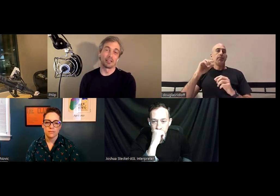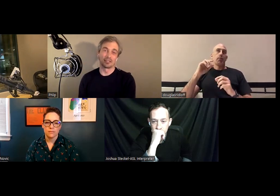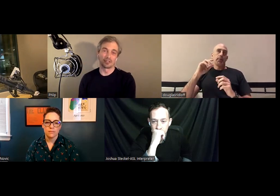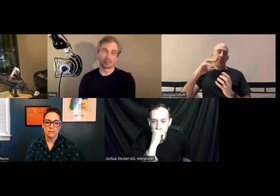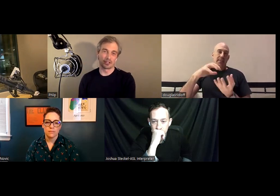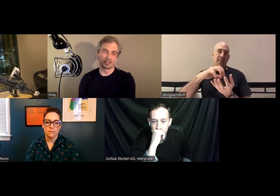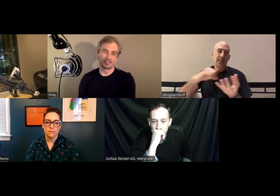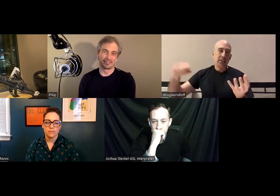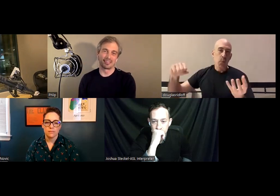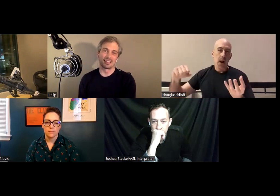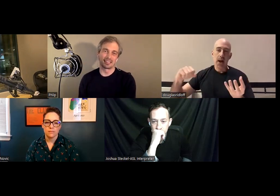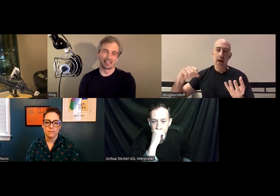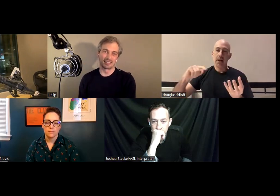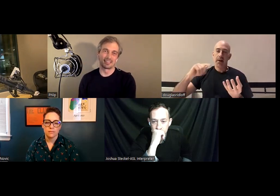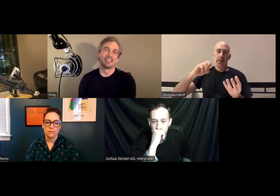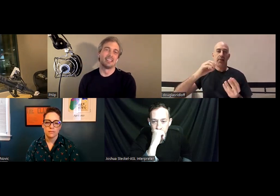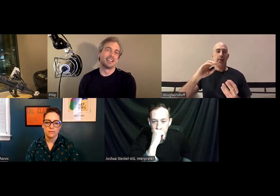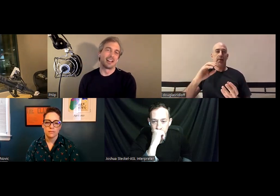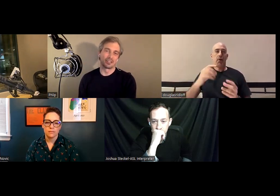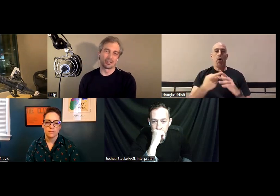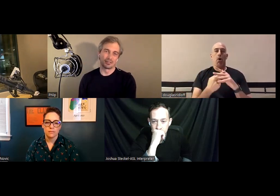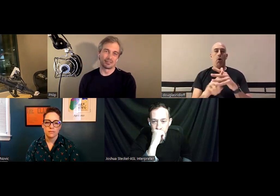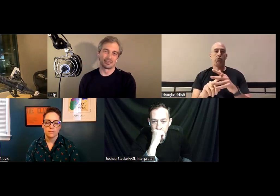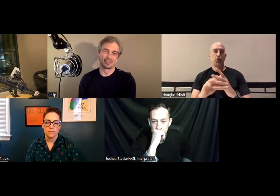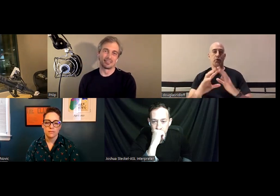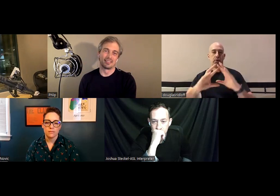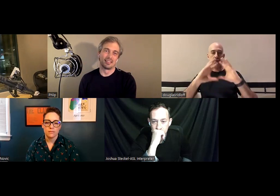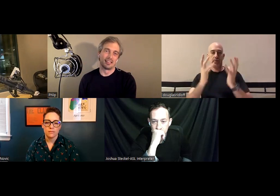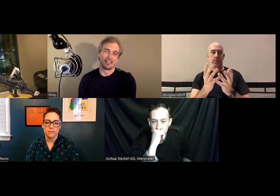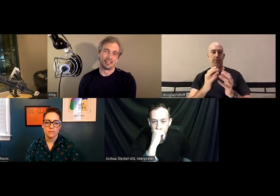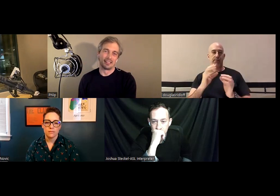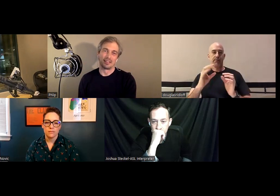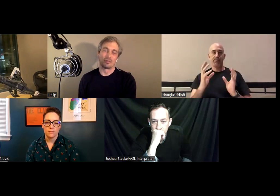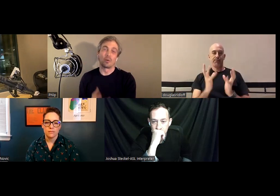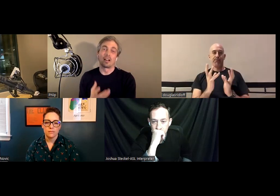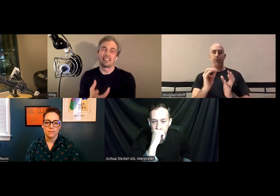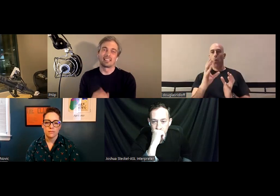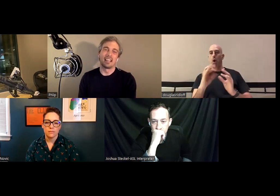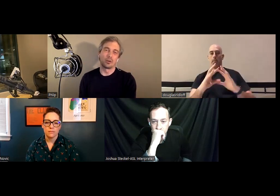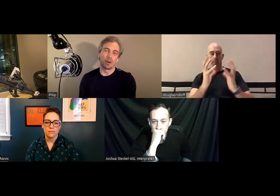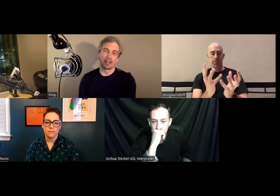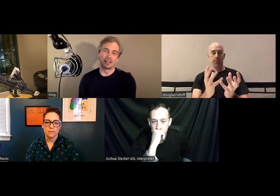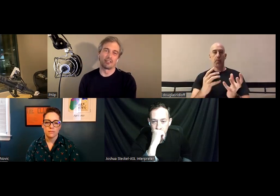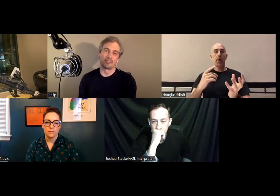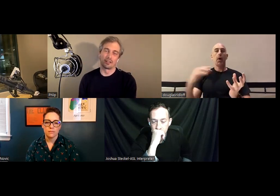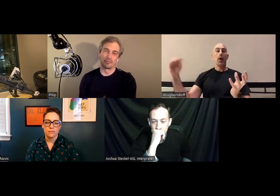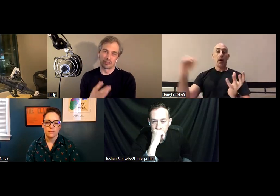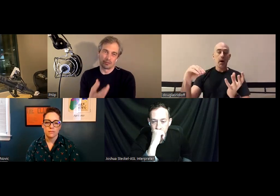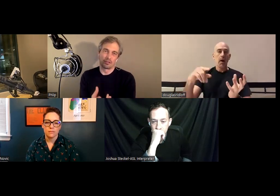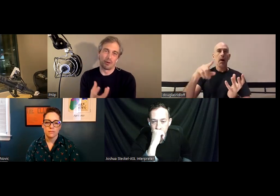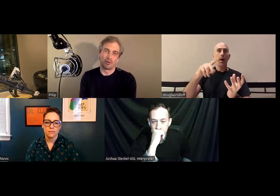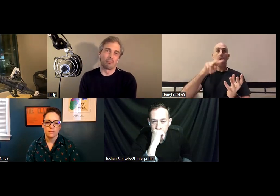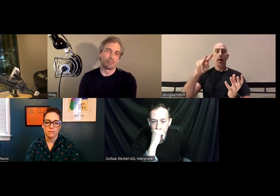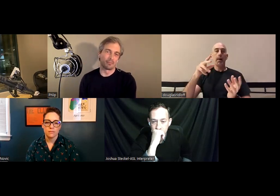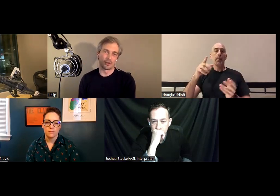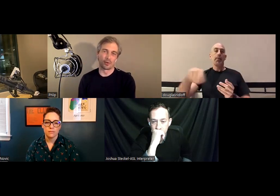an example of my self-expression, let it stand on its own. I wouldn't want anything to take away from